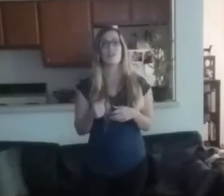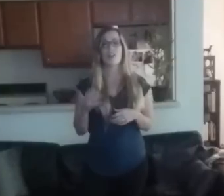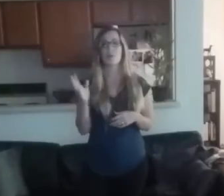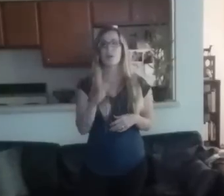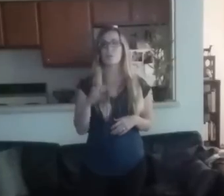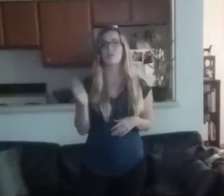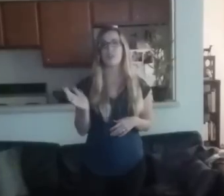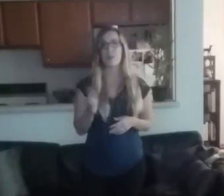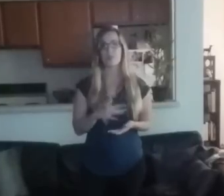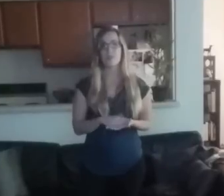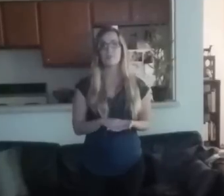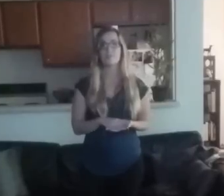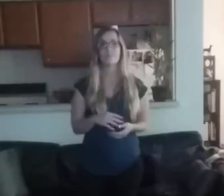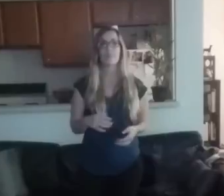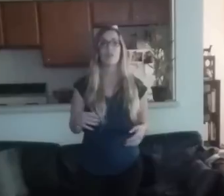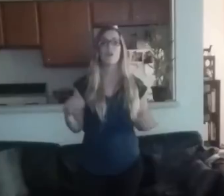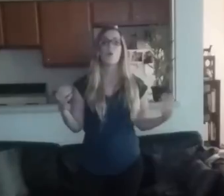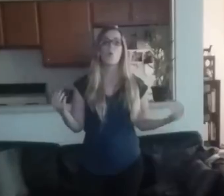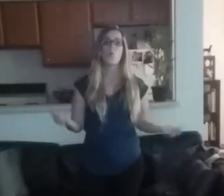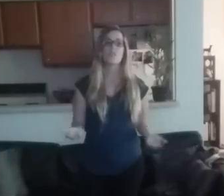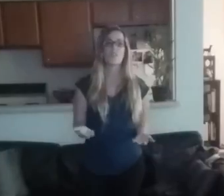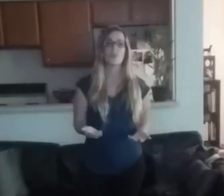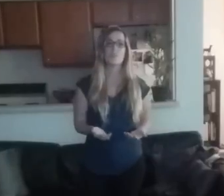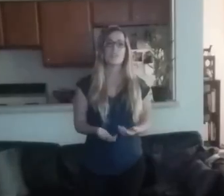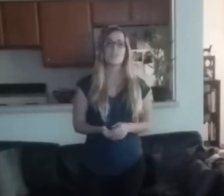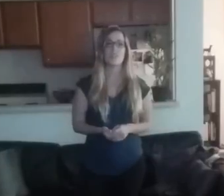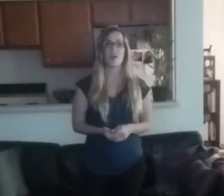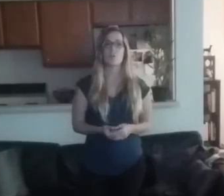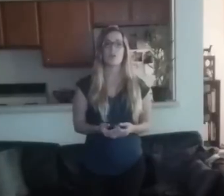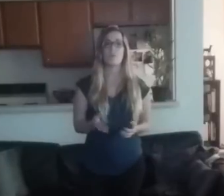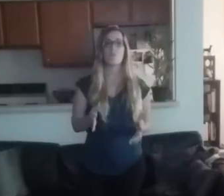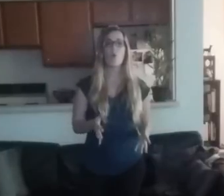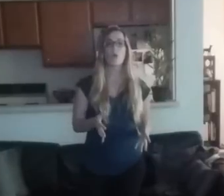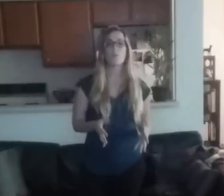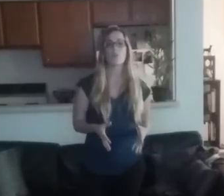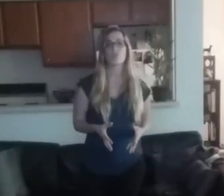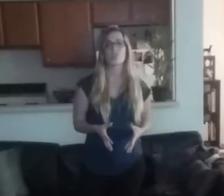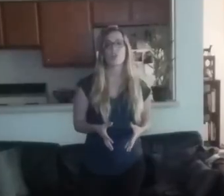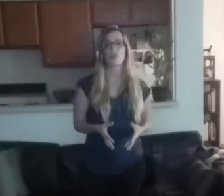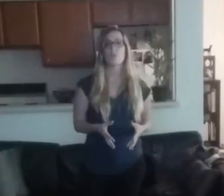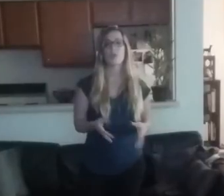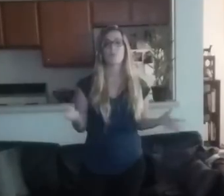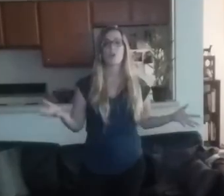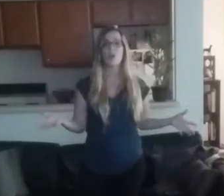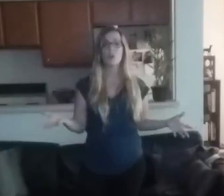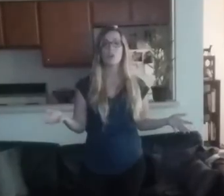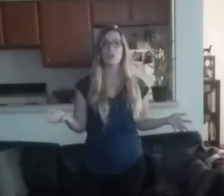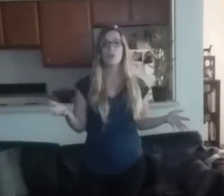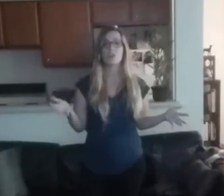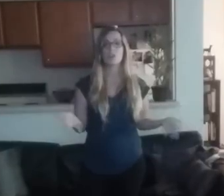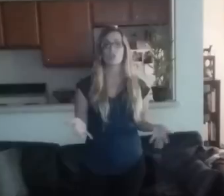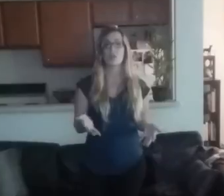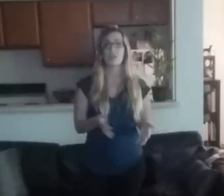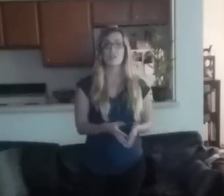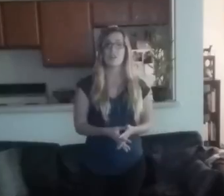neck becomes floppy. When the ligaments in the neck become more and more stretched out, it becomes harder to treat and take